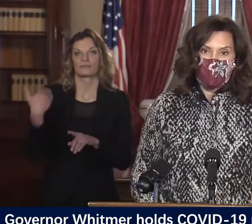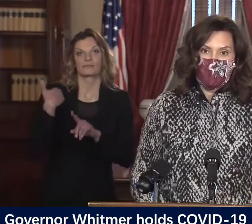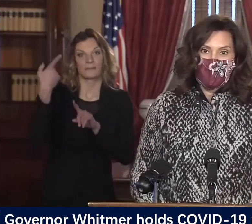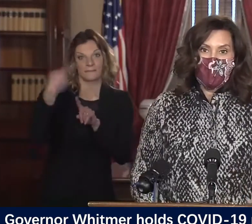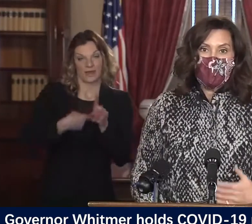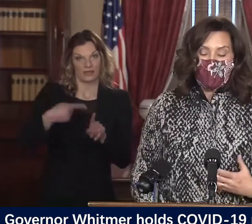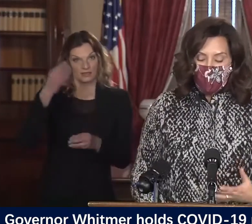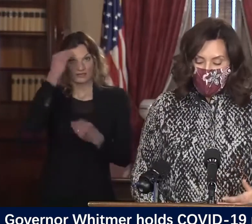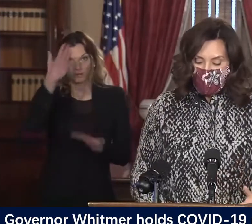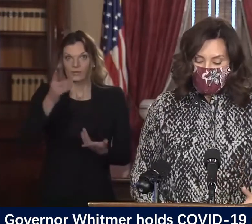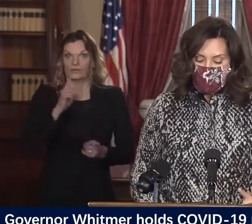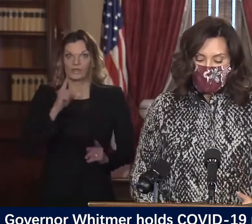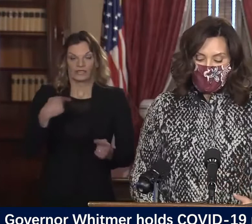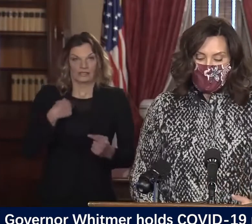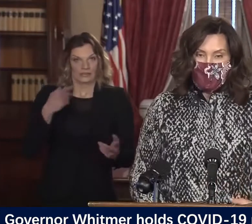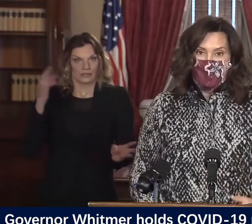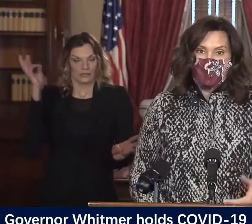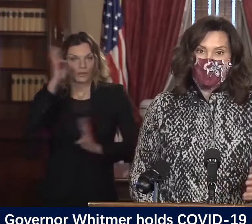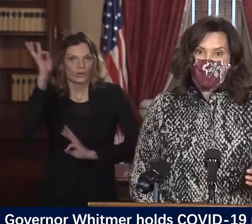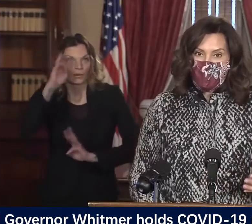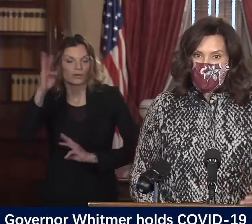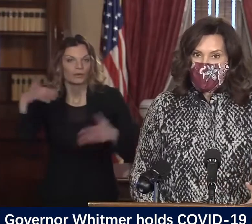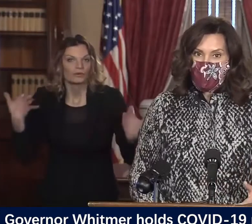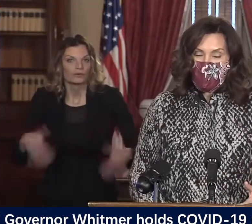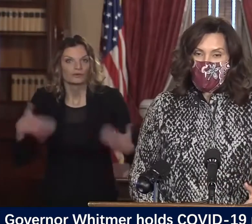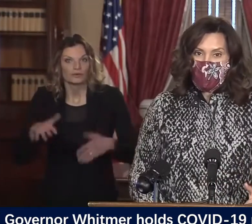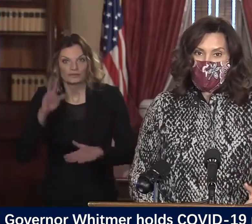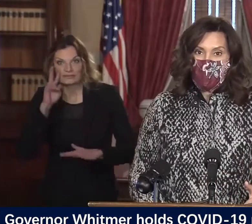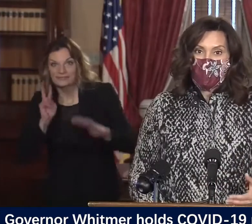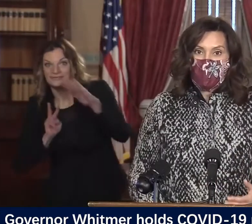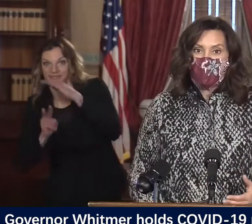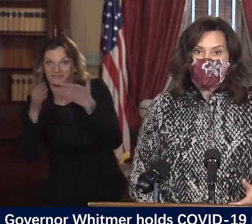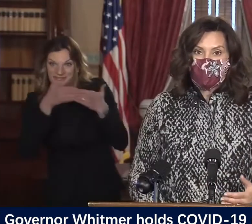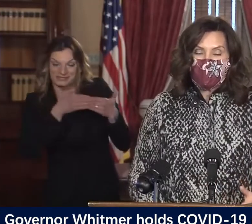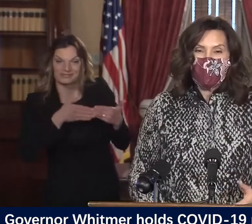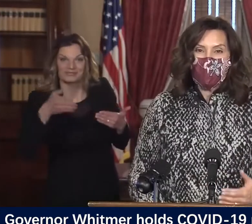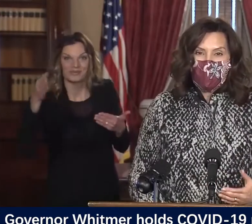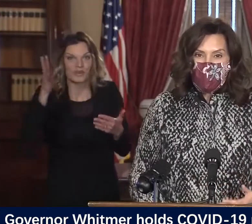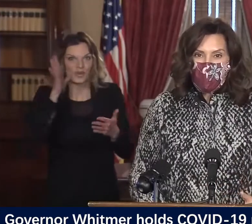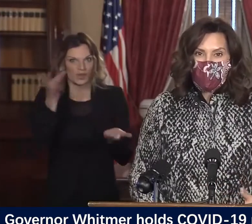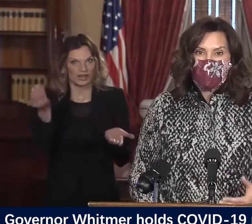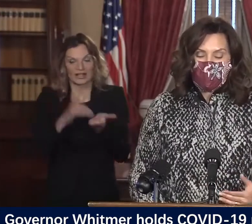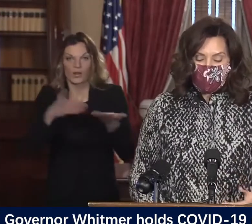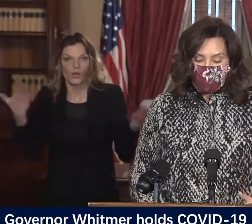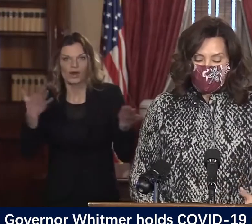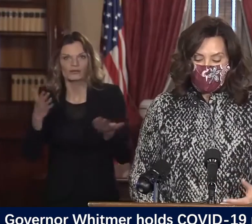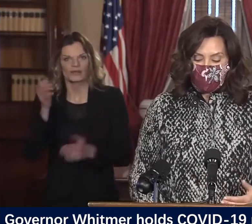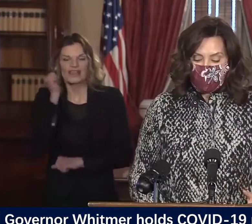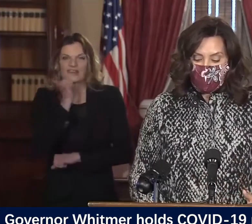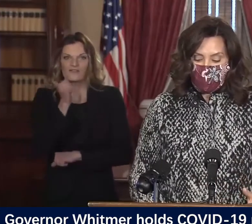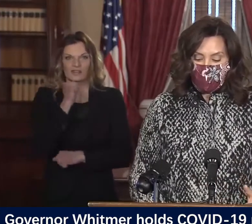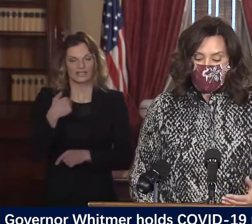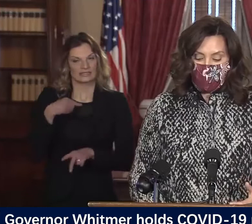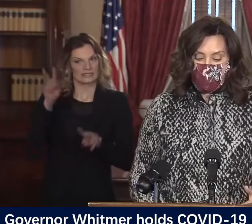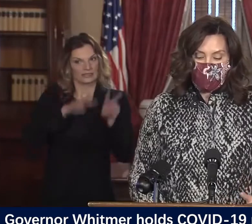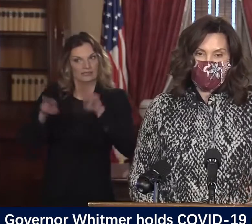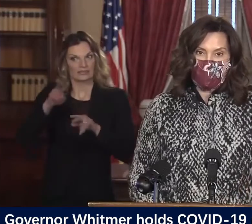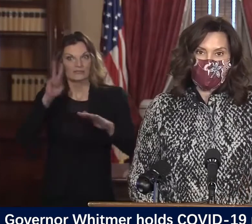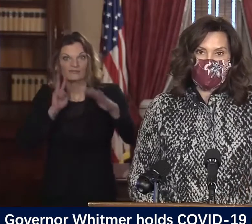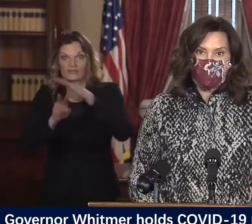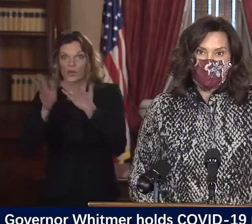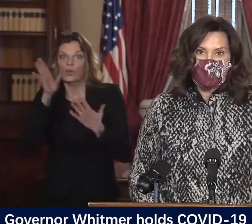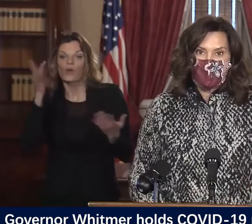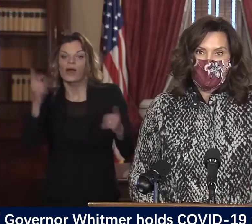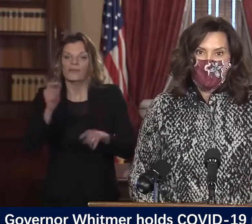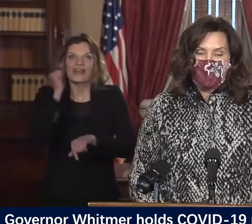worried and we warned that on the trajectory we were on, we could see 100 deaths a day by